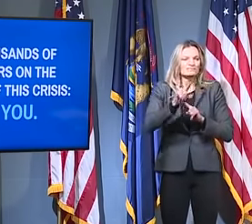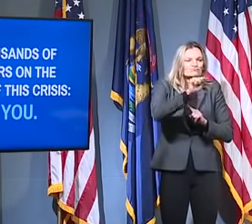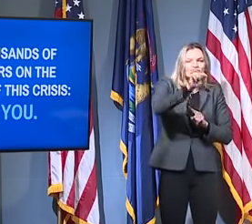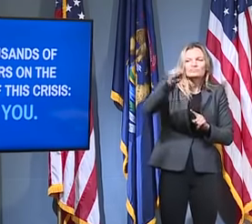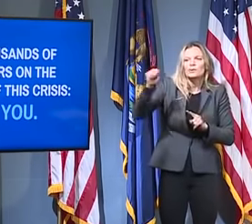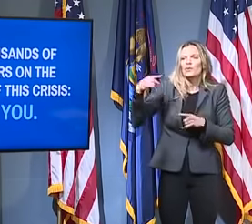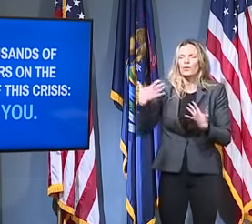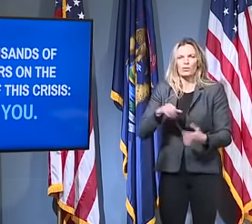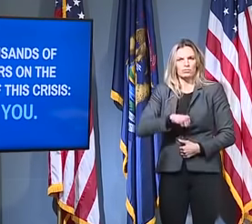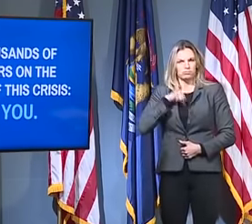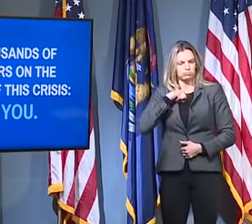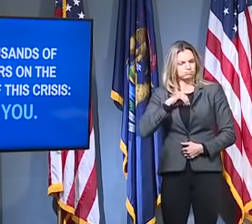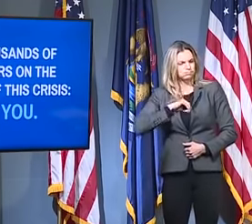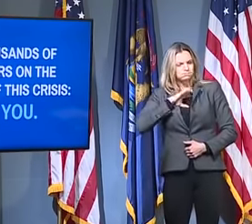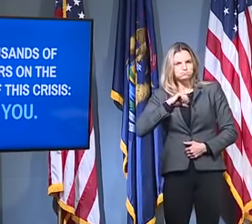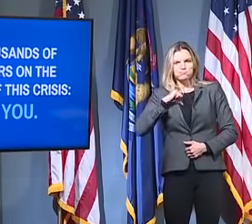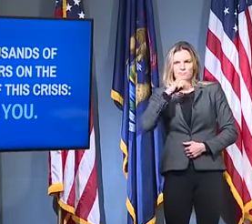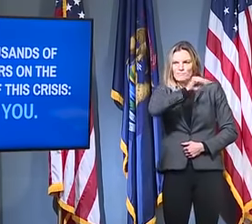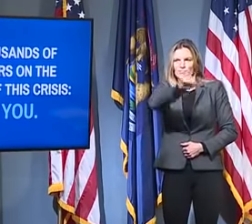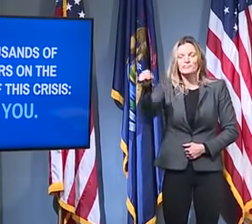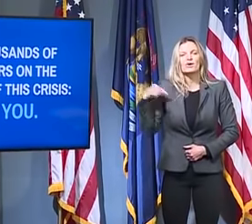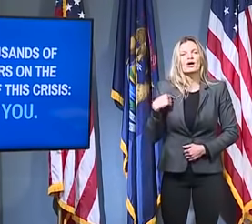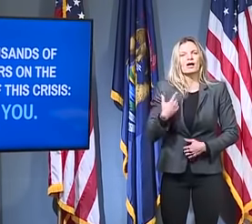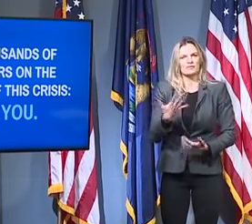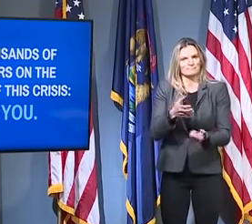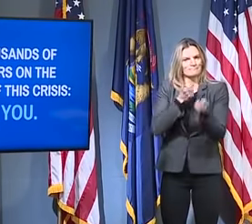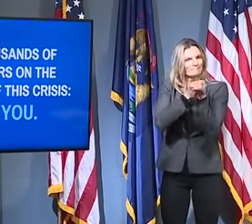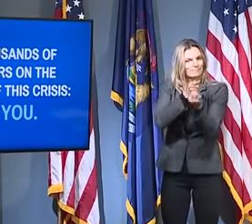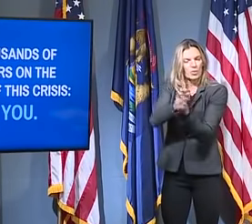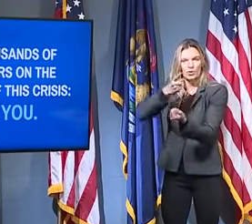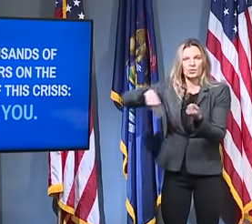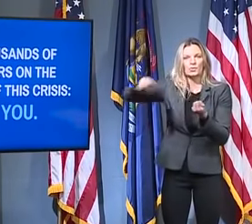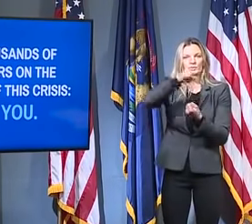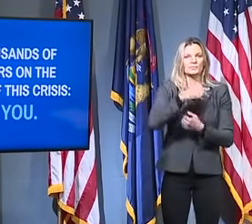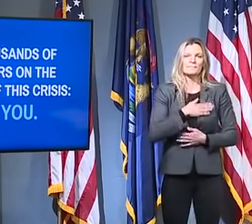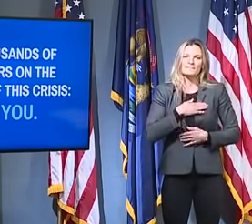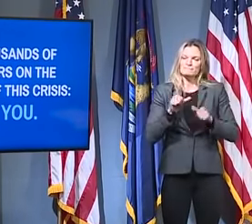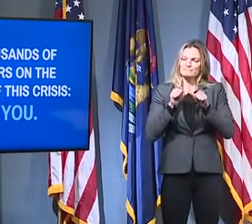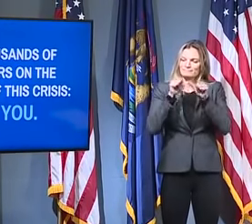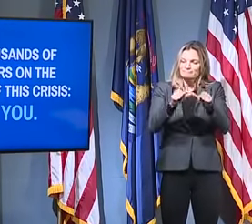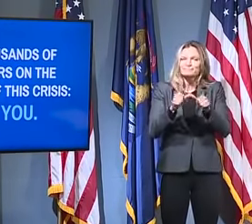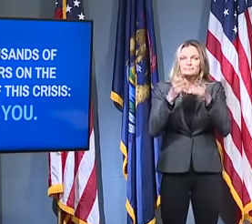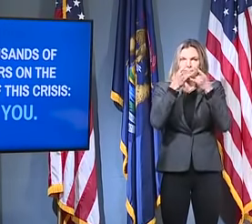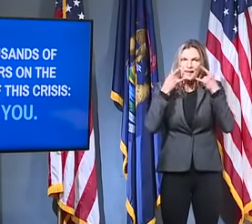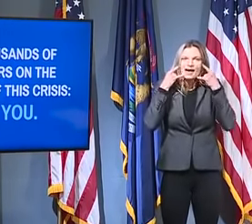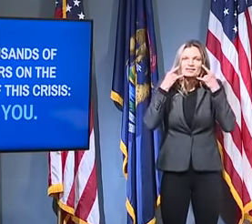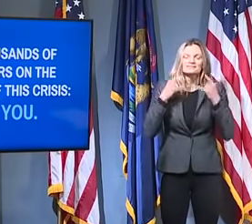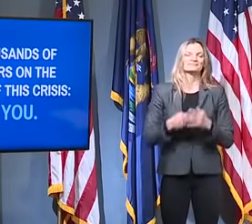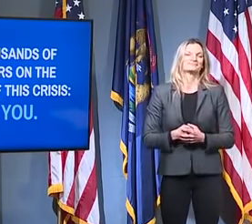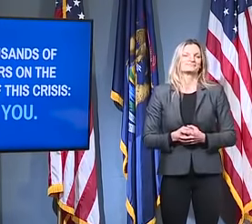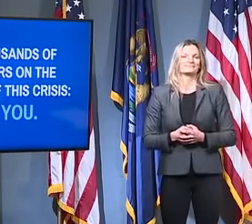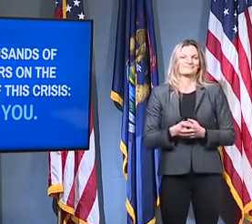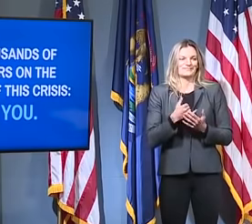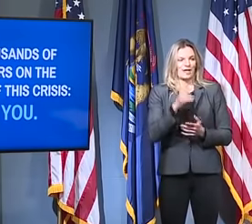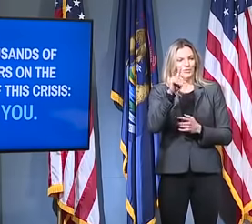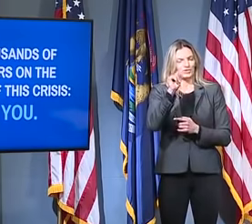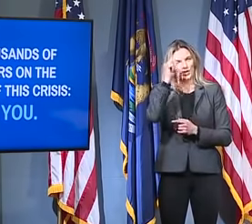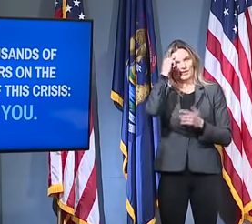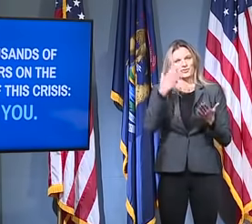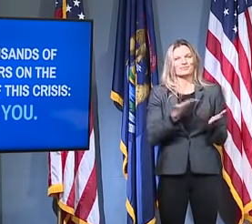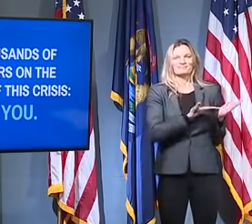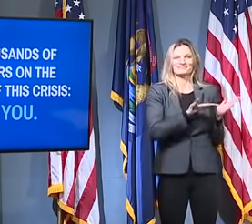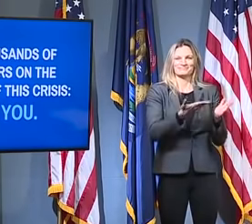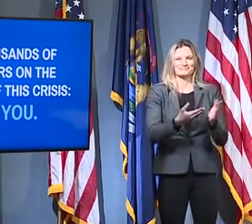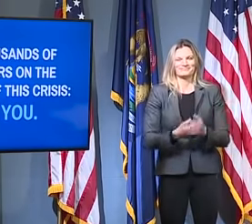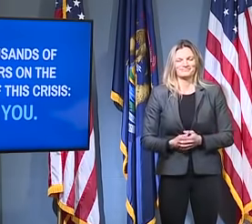I want to encourage everyone in our state to keep doing our part to stay smart and to mask up. And with that, I'll introduce the Lieutenant Governor, Garland